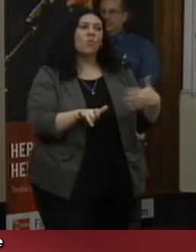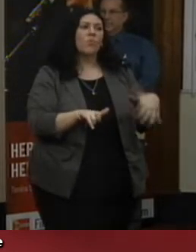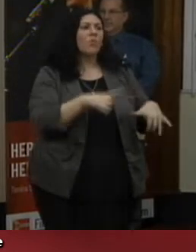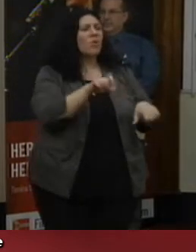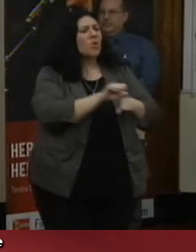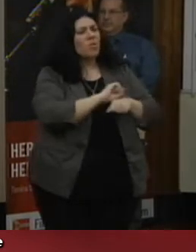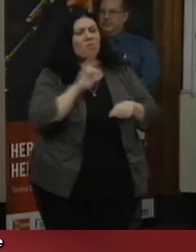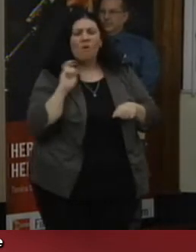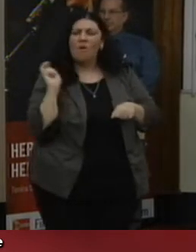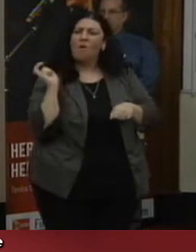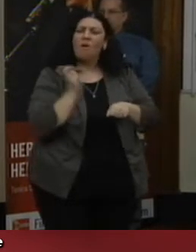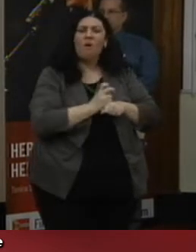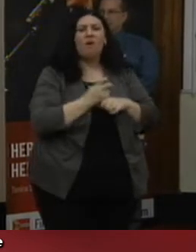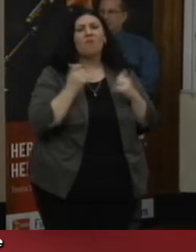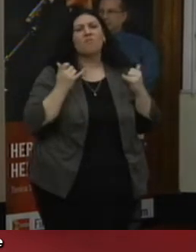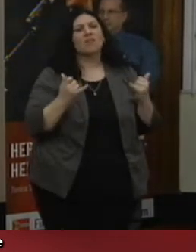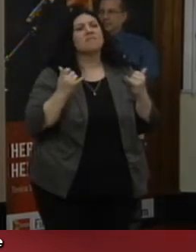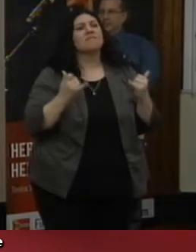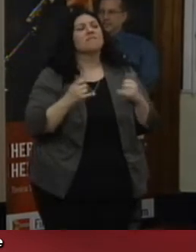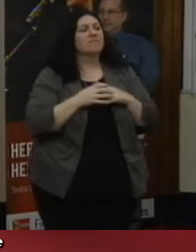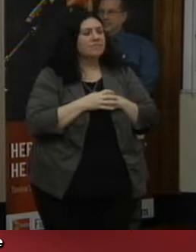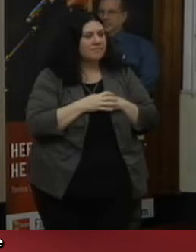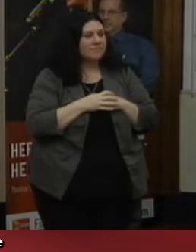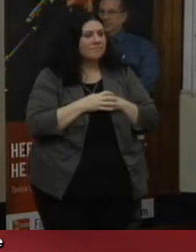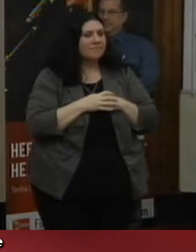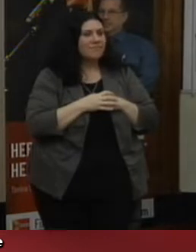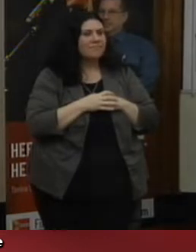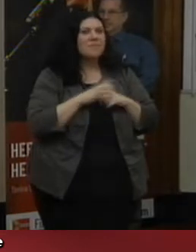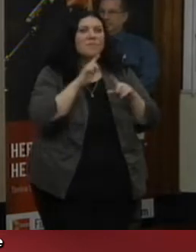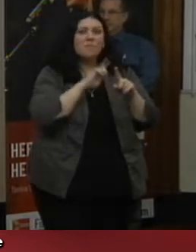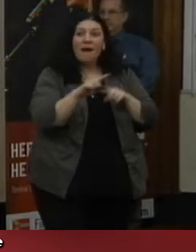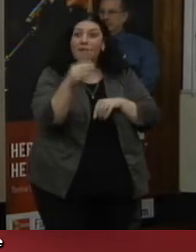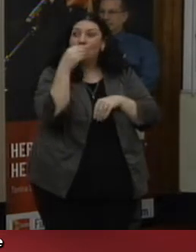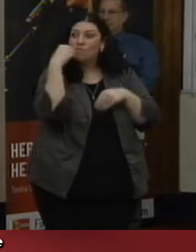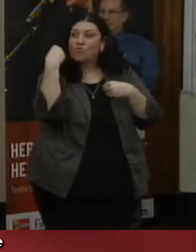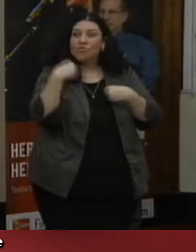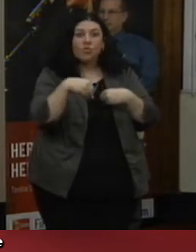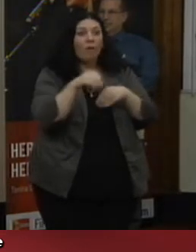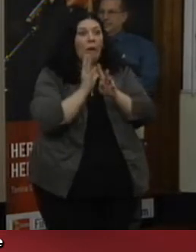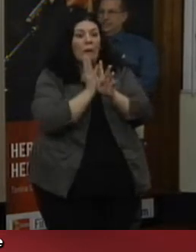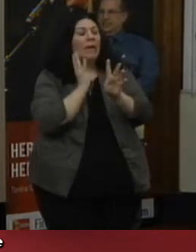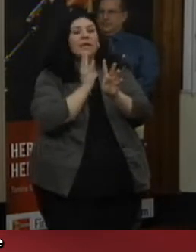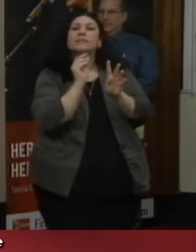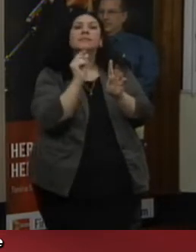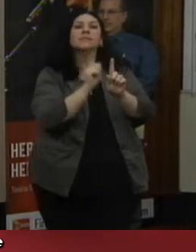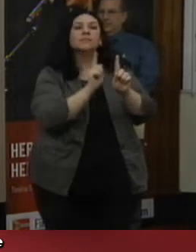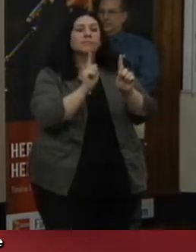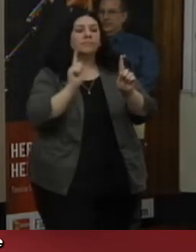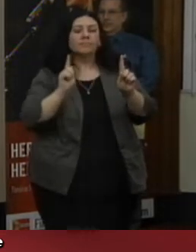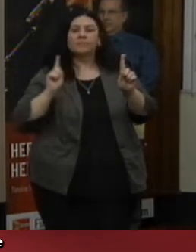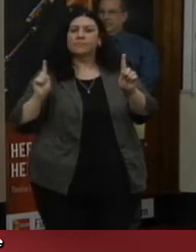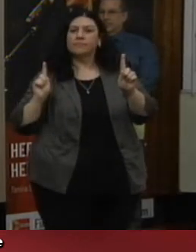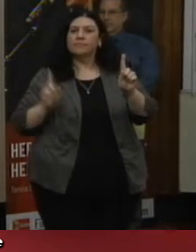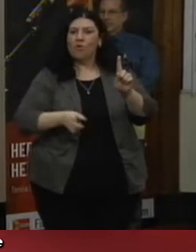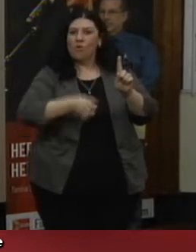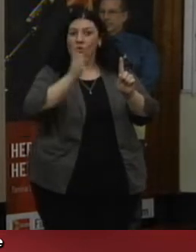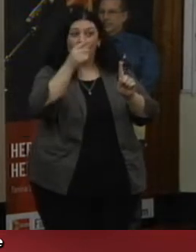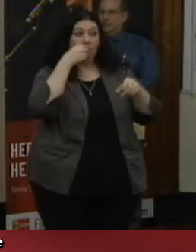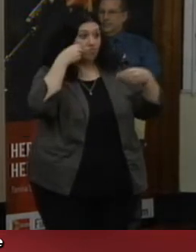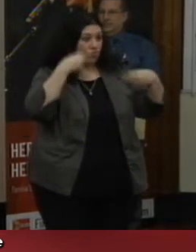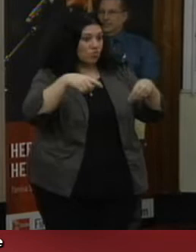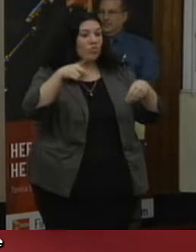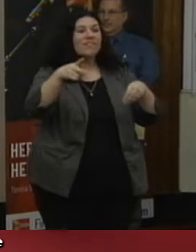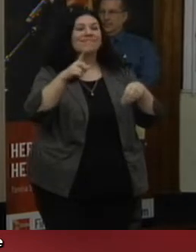these days. Keep your distance in the grocery stores. One of the grocery store chains has